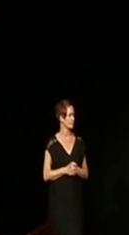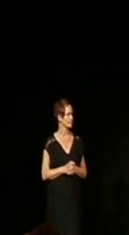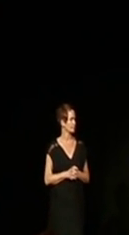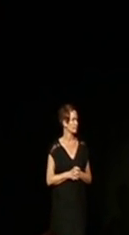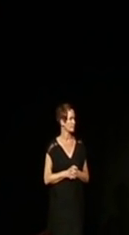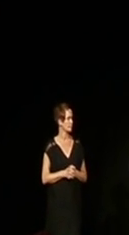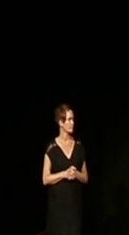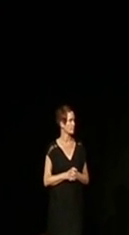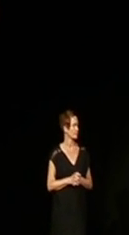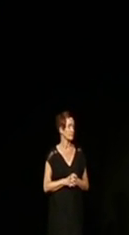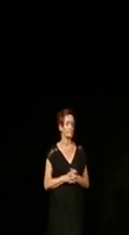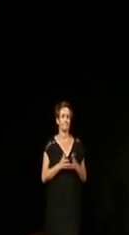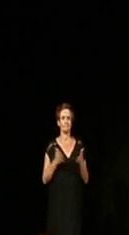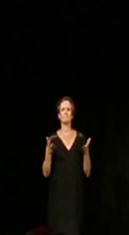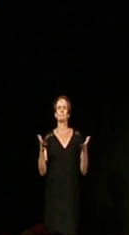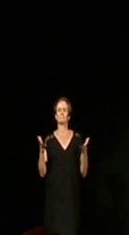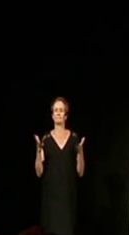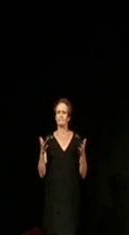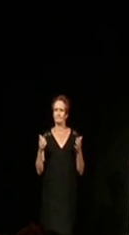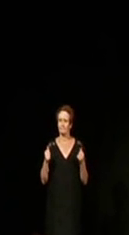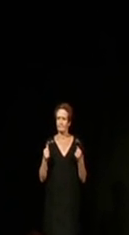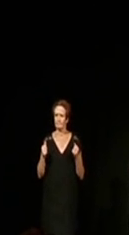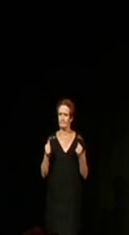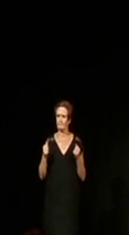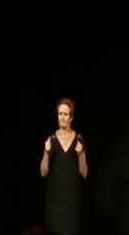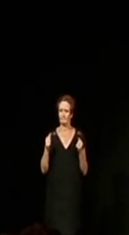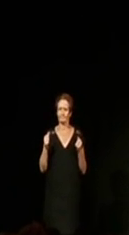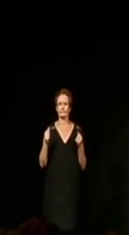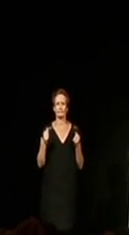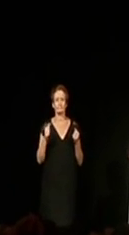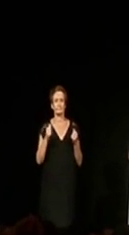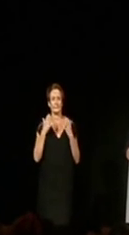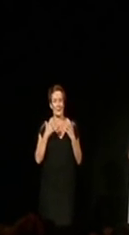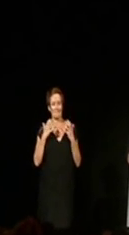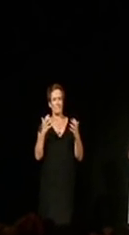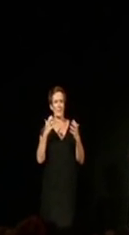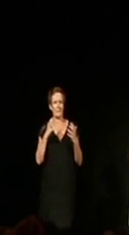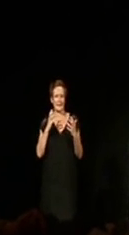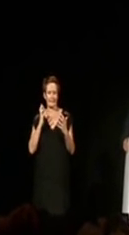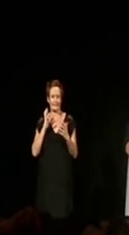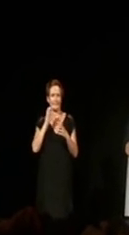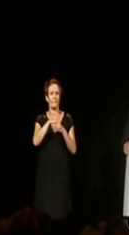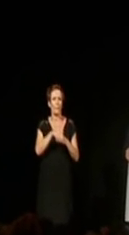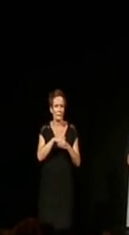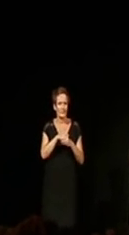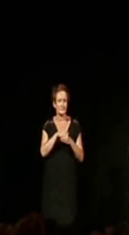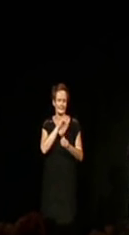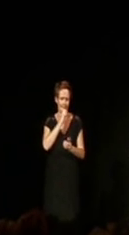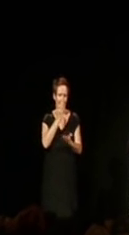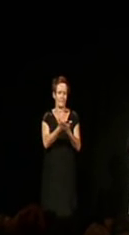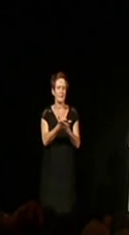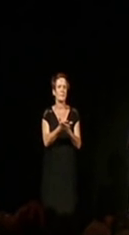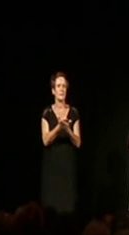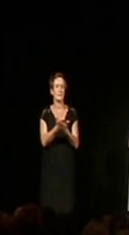there's no issue where it's more obvious of the need for a proper public involvement and investment than in the housing crisis that faces so